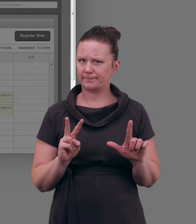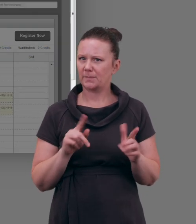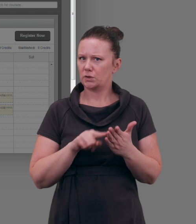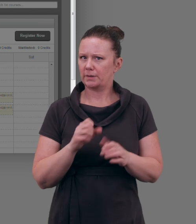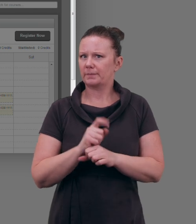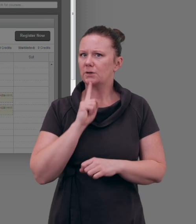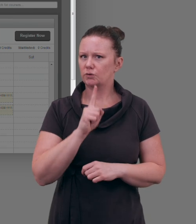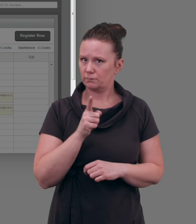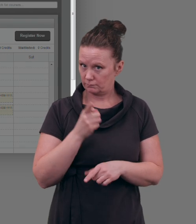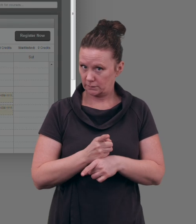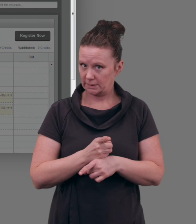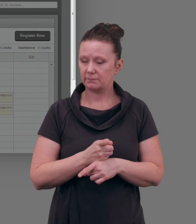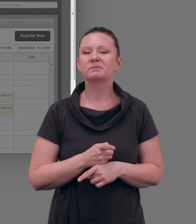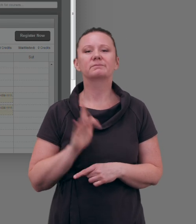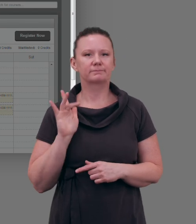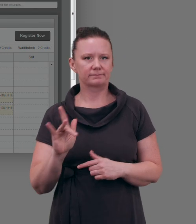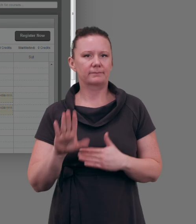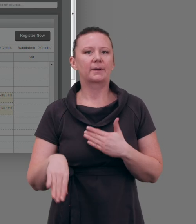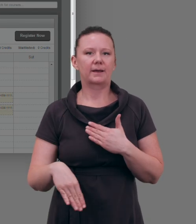click Add Section to Schedule.